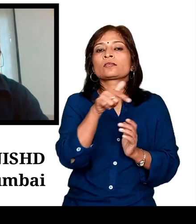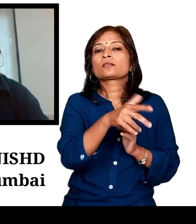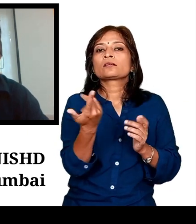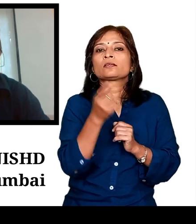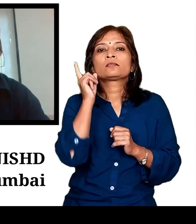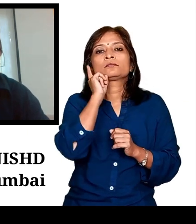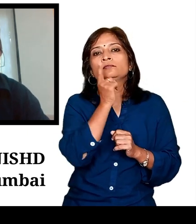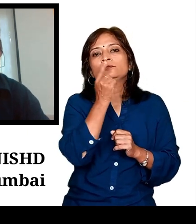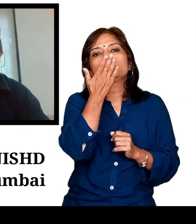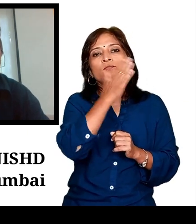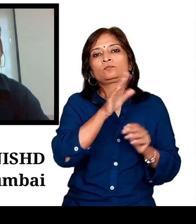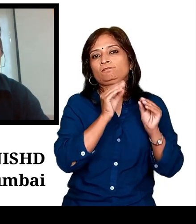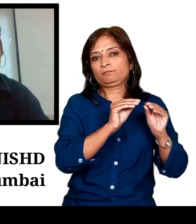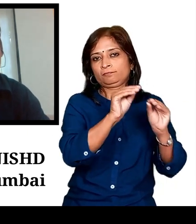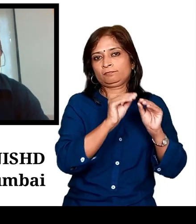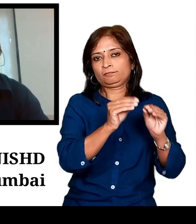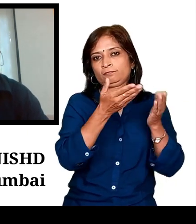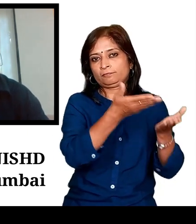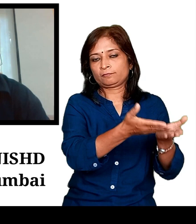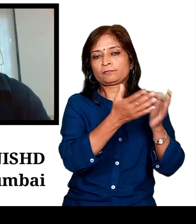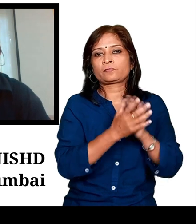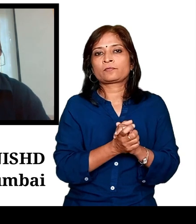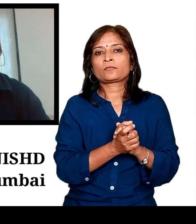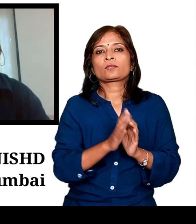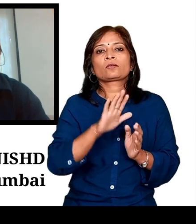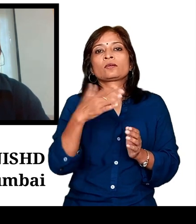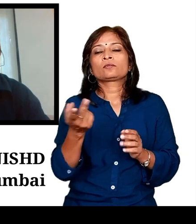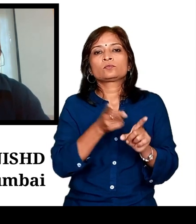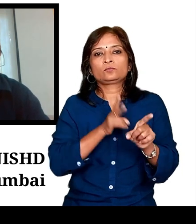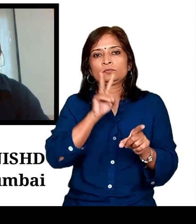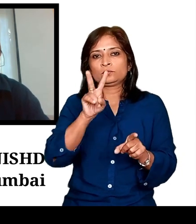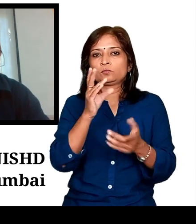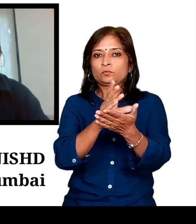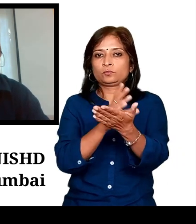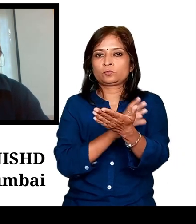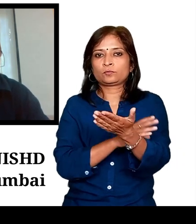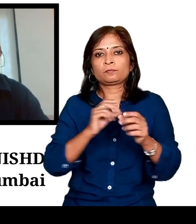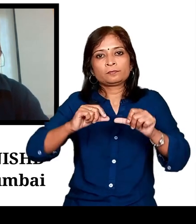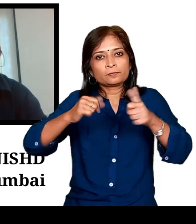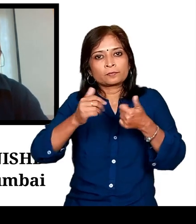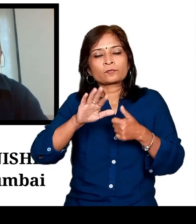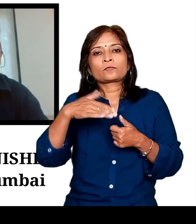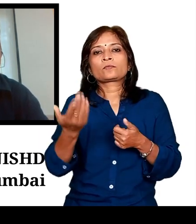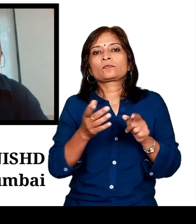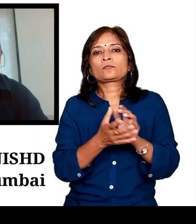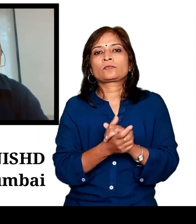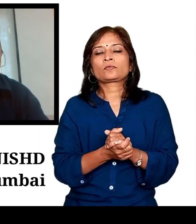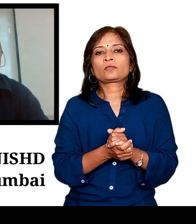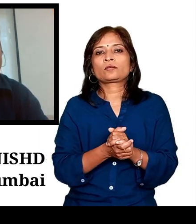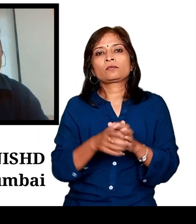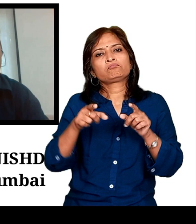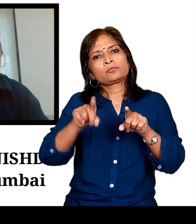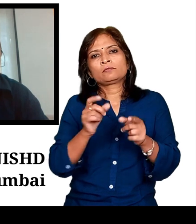of hearing impairment and after pass out of 2 years duration course they can do their